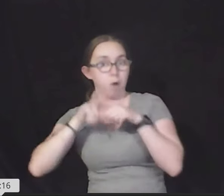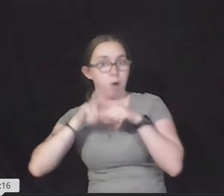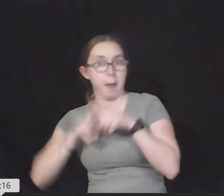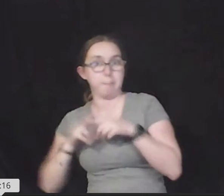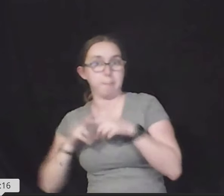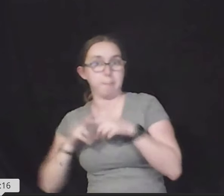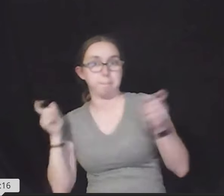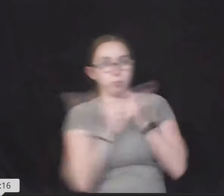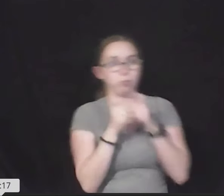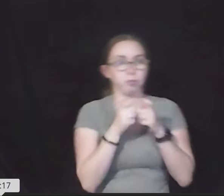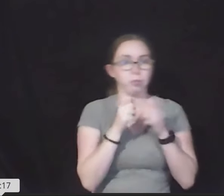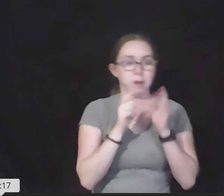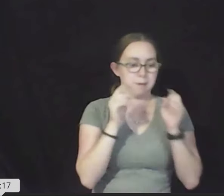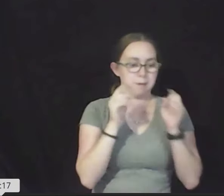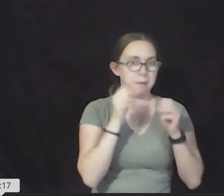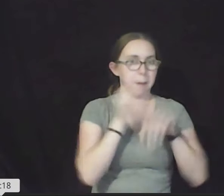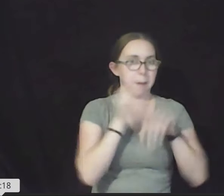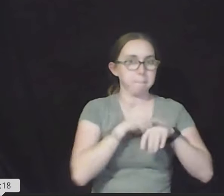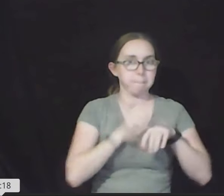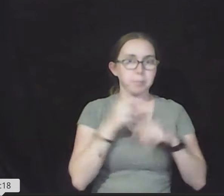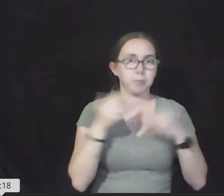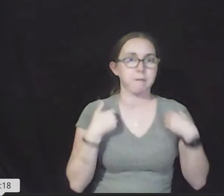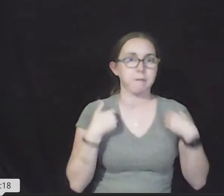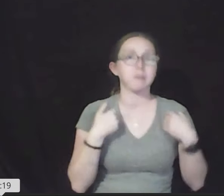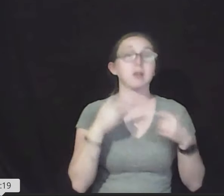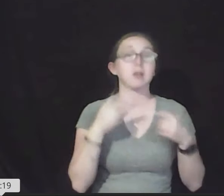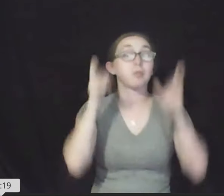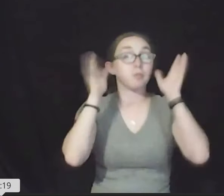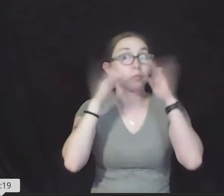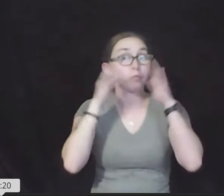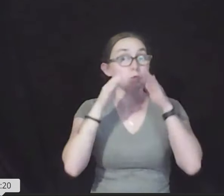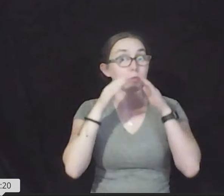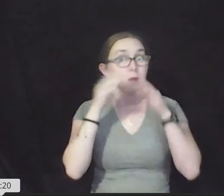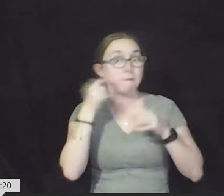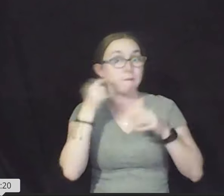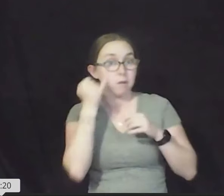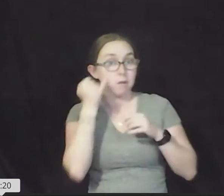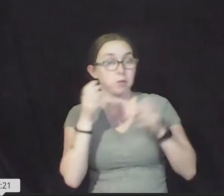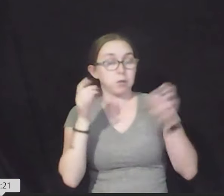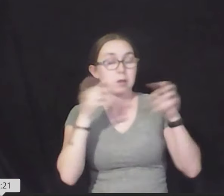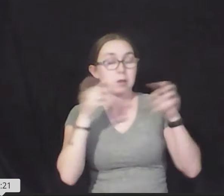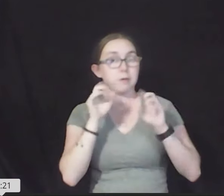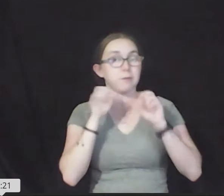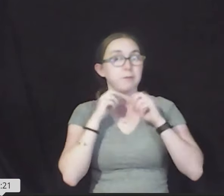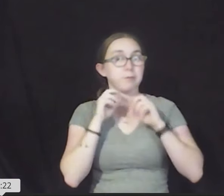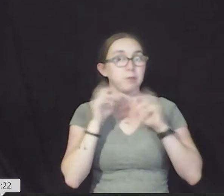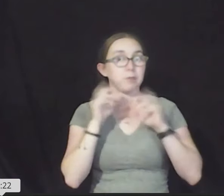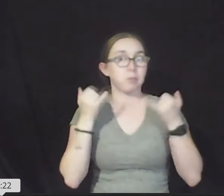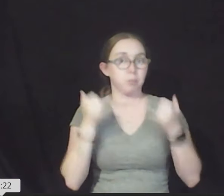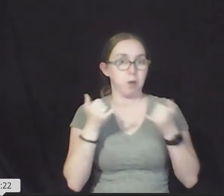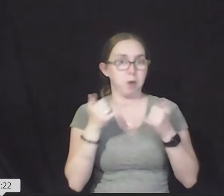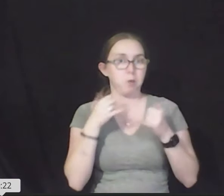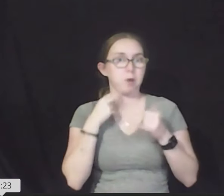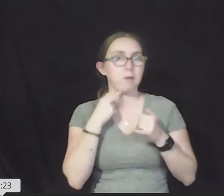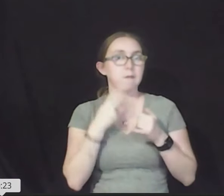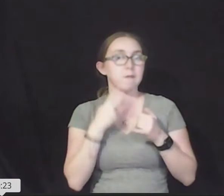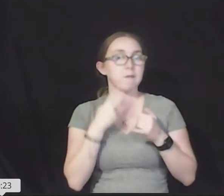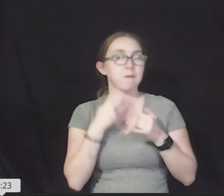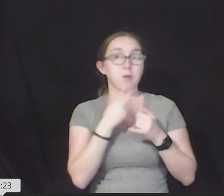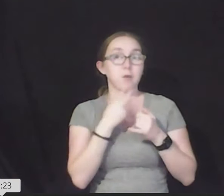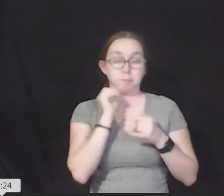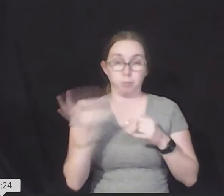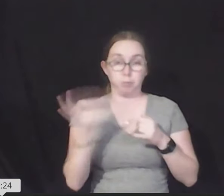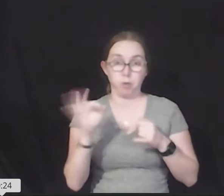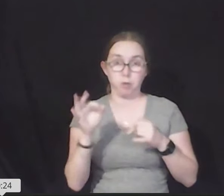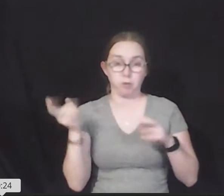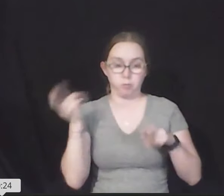up if you hear this direction correctly. When I say go, we're coming to the meeting spot without our voice. Everyone heard that part?